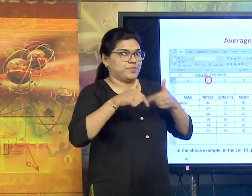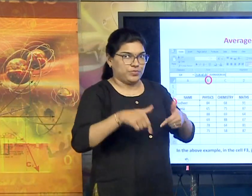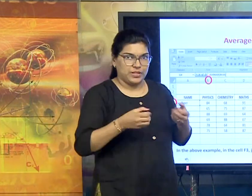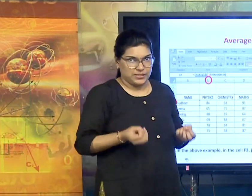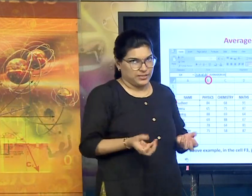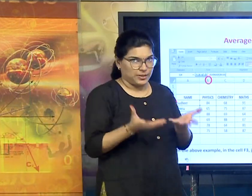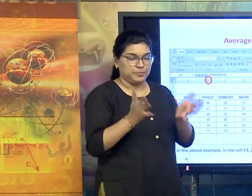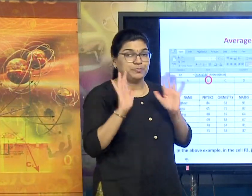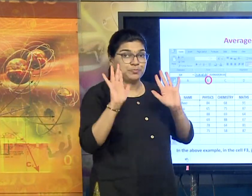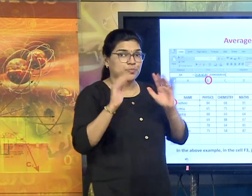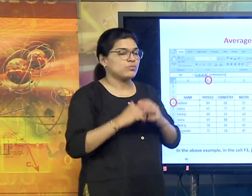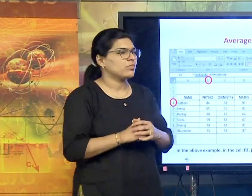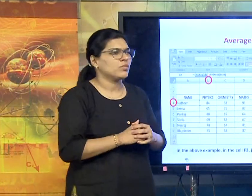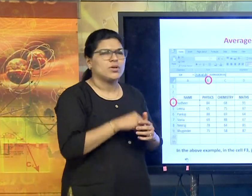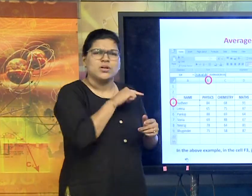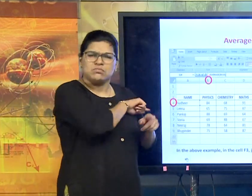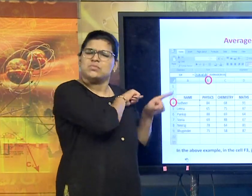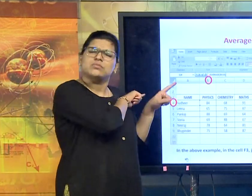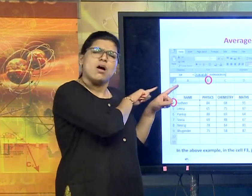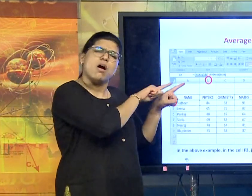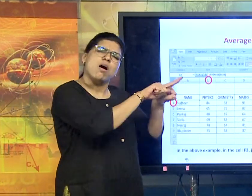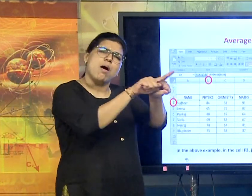for that purpose we use this formula.